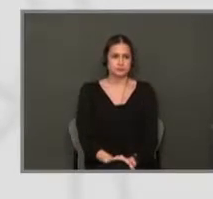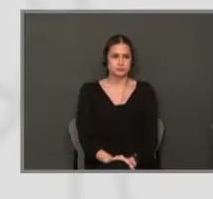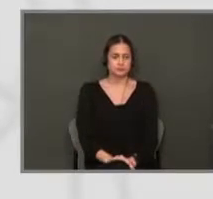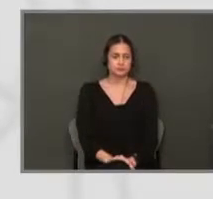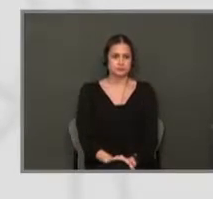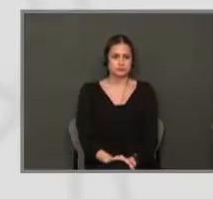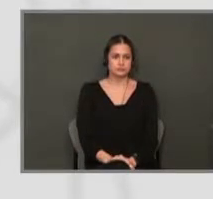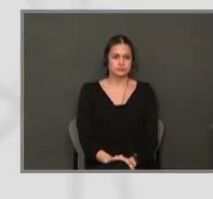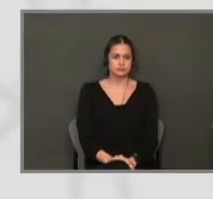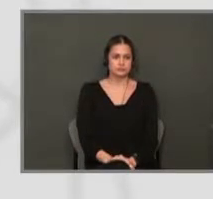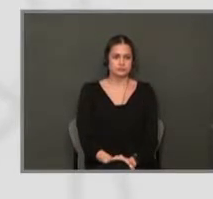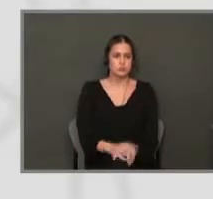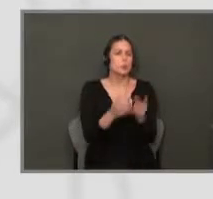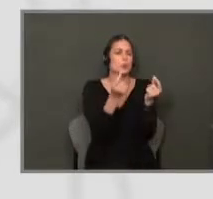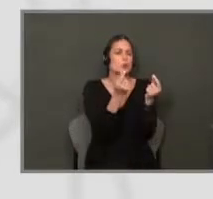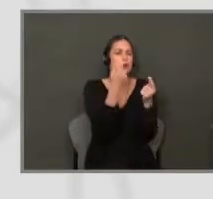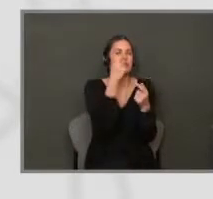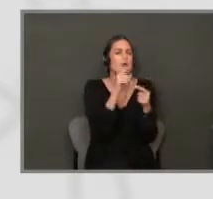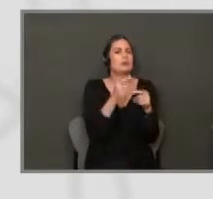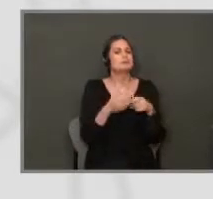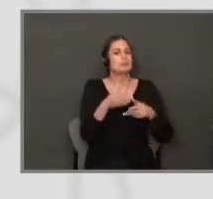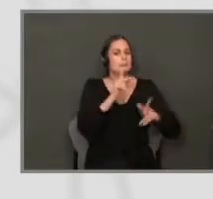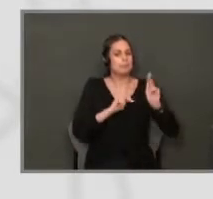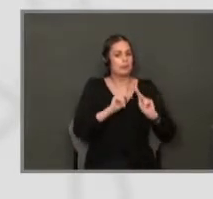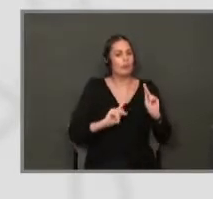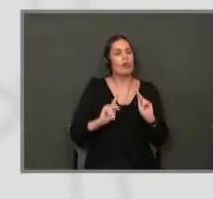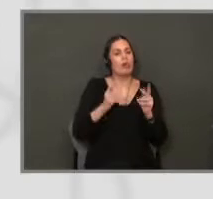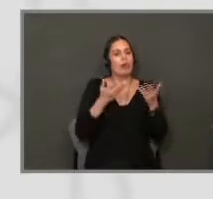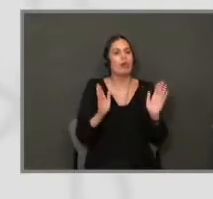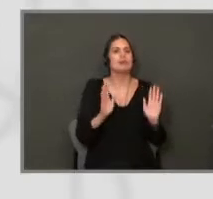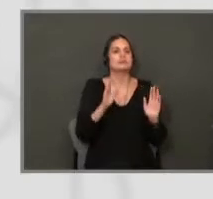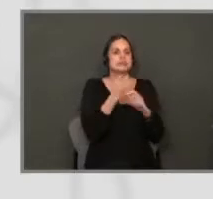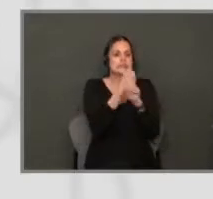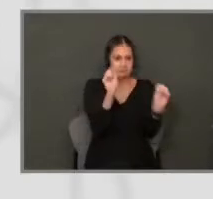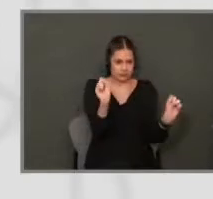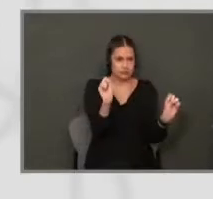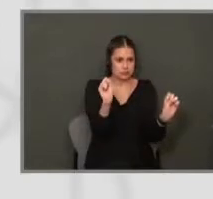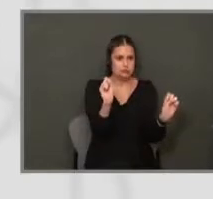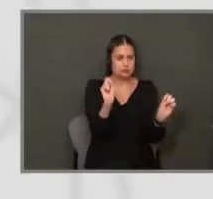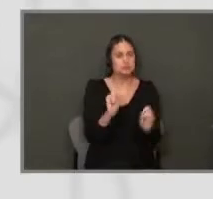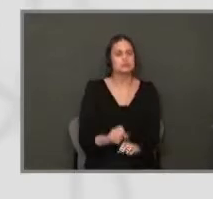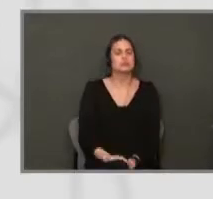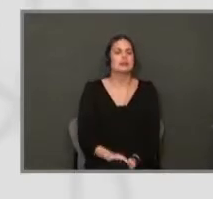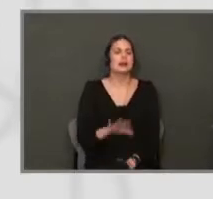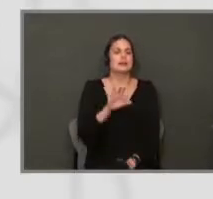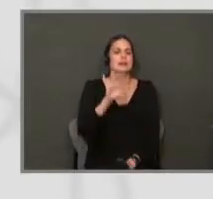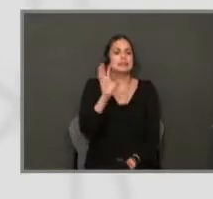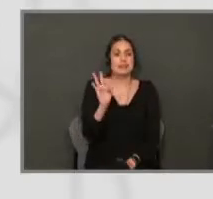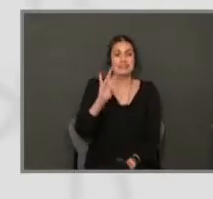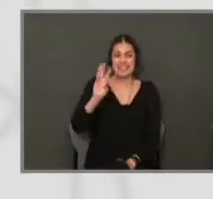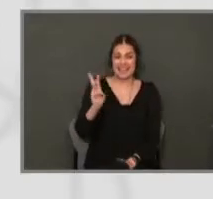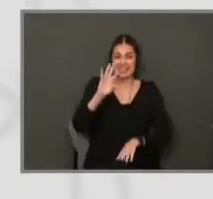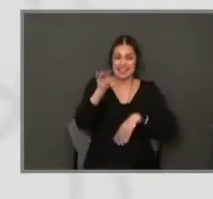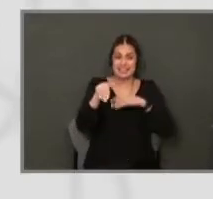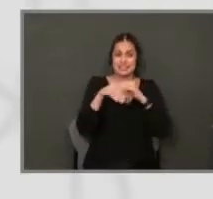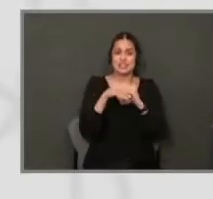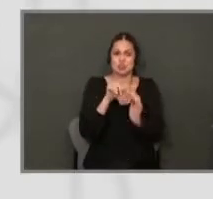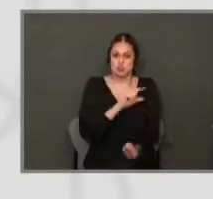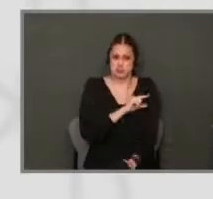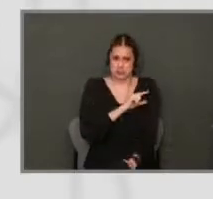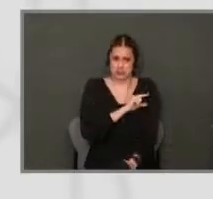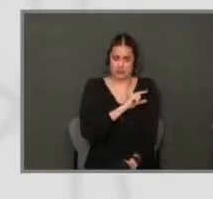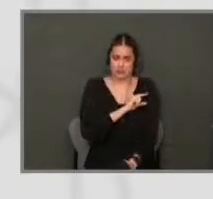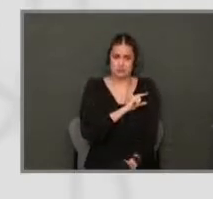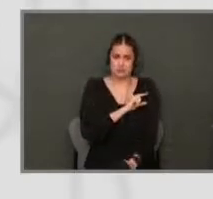So what are we doing in terms of public safety? The proposed budget has 78 additional officers. So we'll have a total